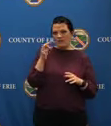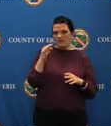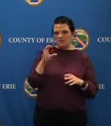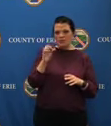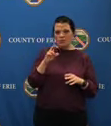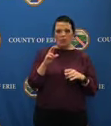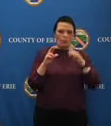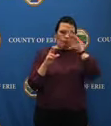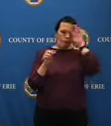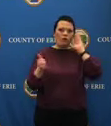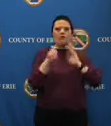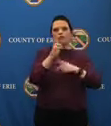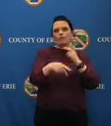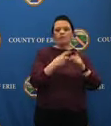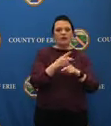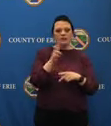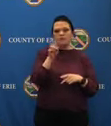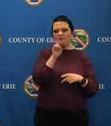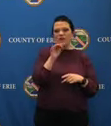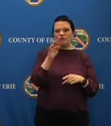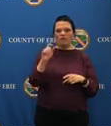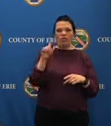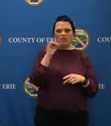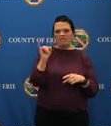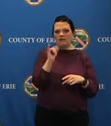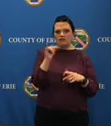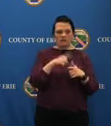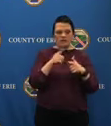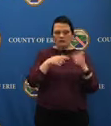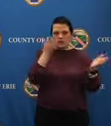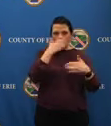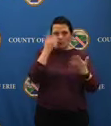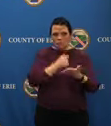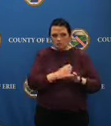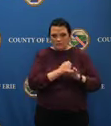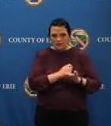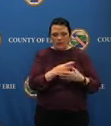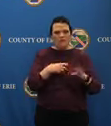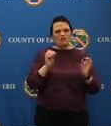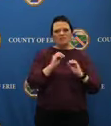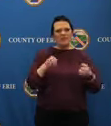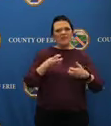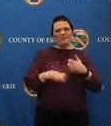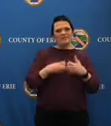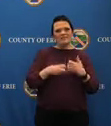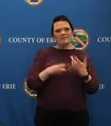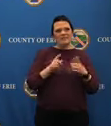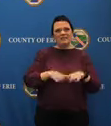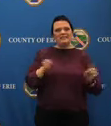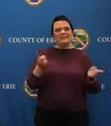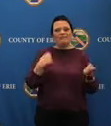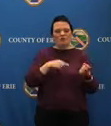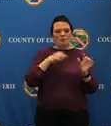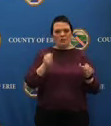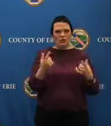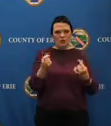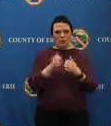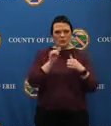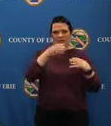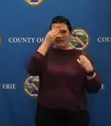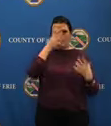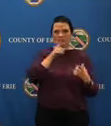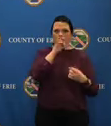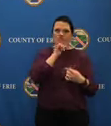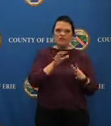or another type of viral infection where there is no treatment, there's nothing different we would do with that information. So it's really